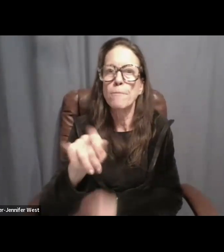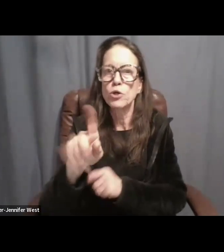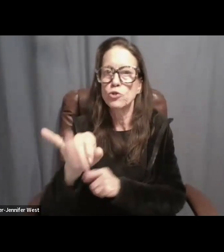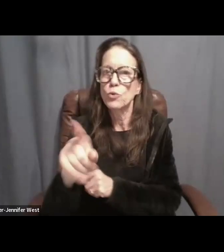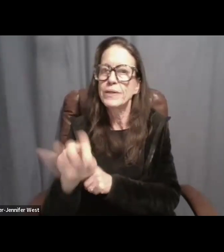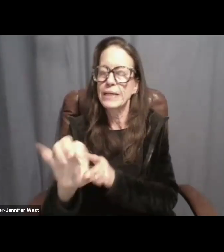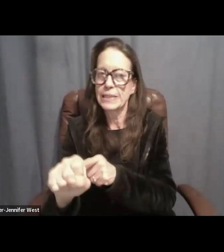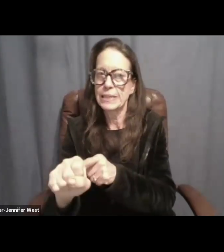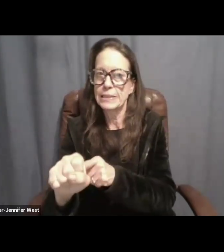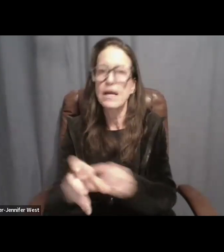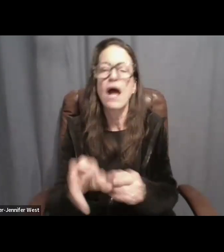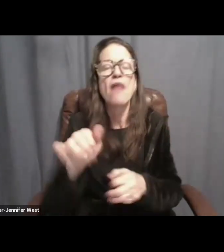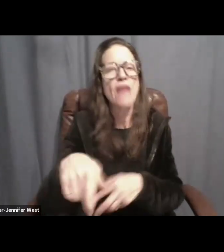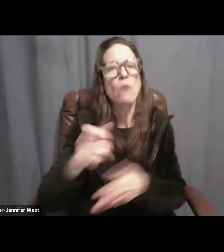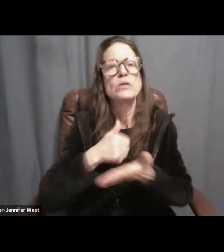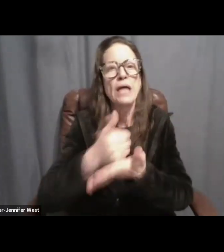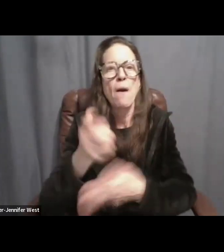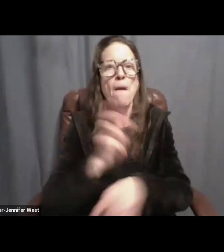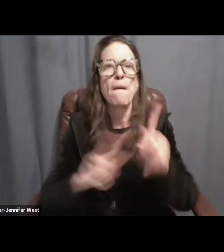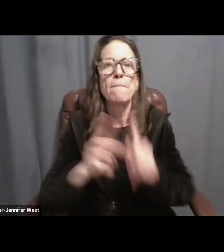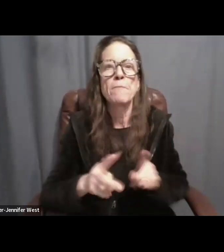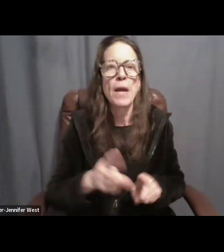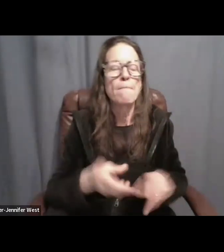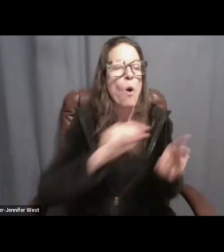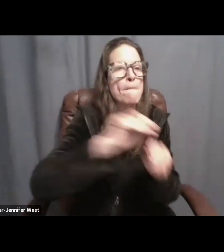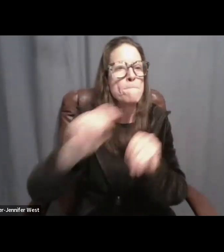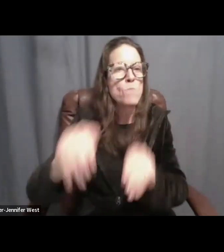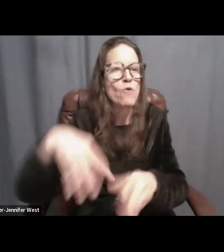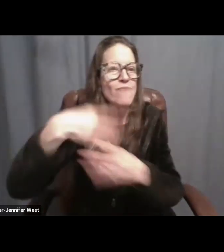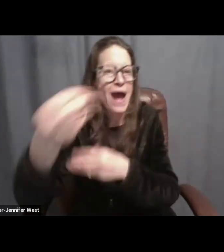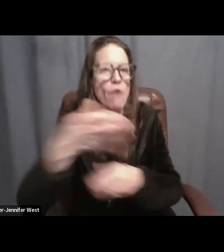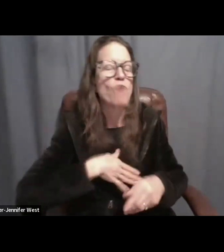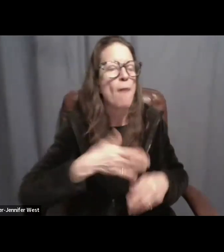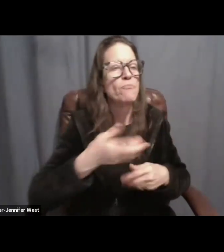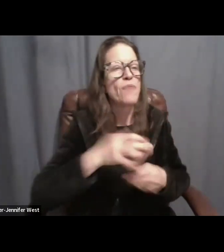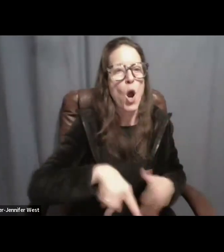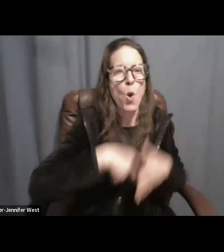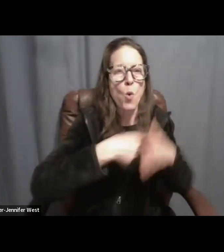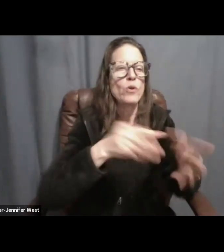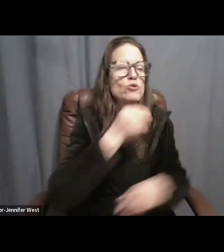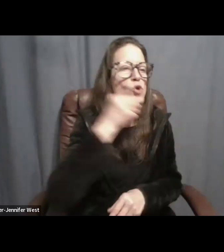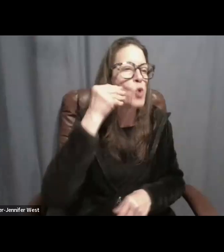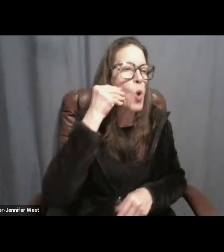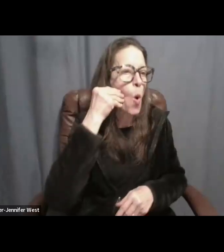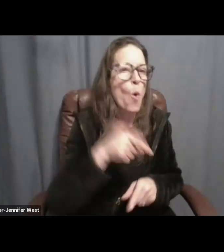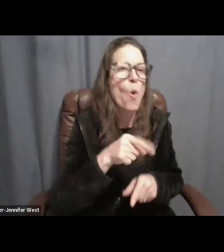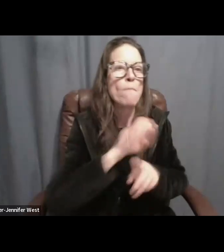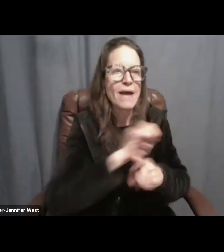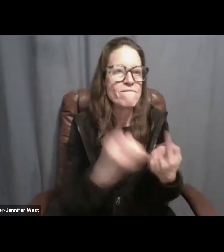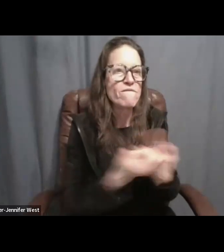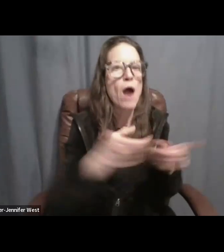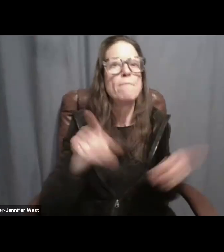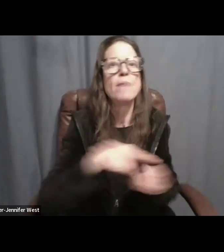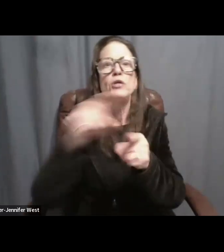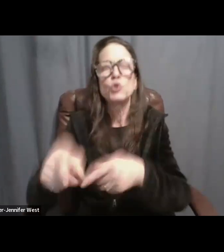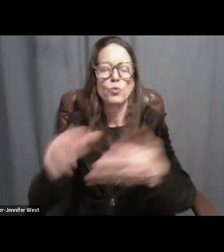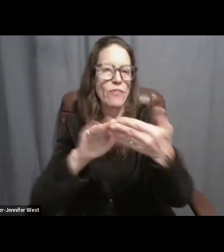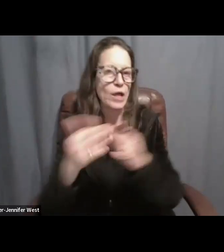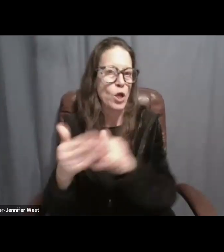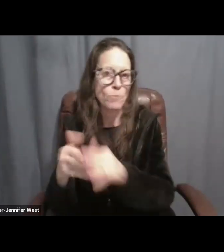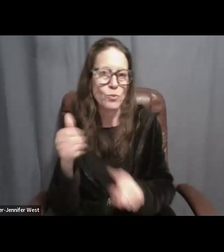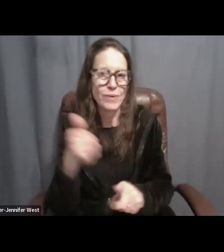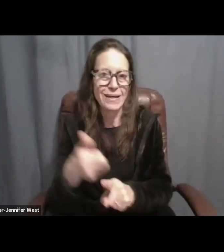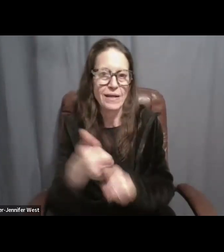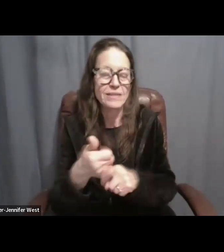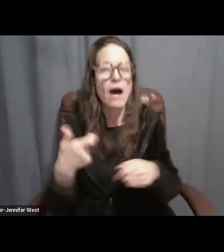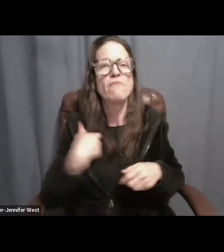the community. And what ILO, or Integrated Living Opportunities, does is it looks at the individual